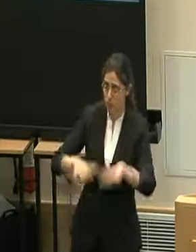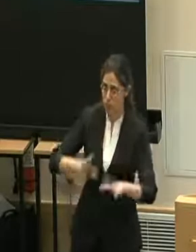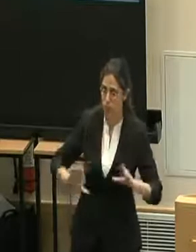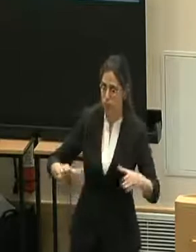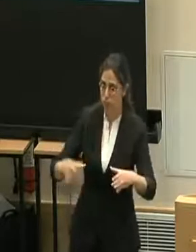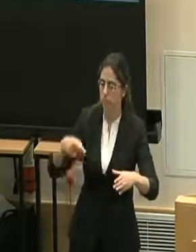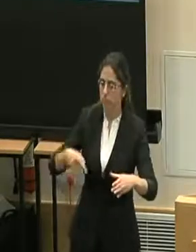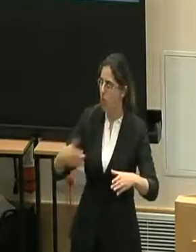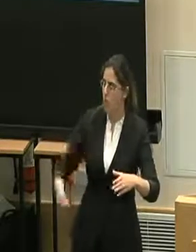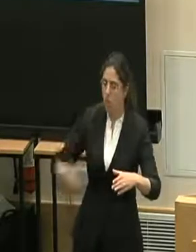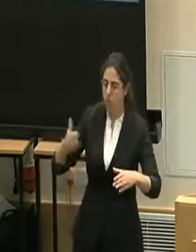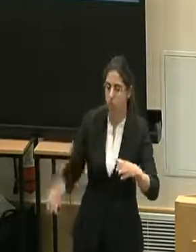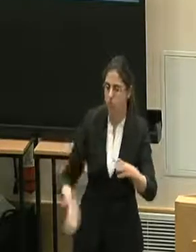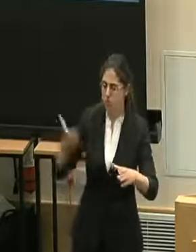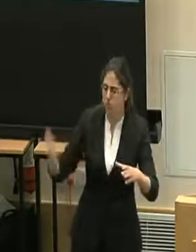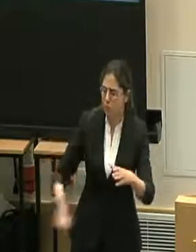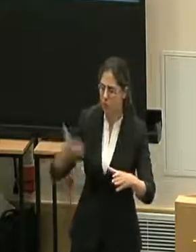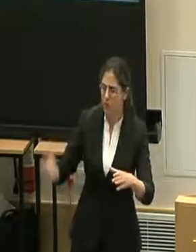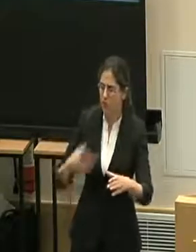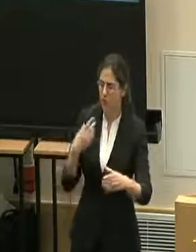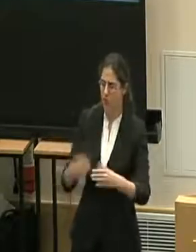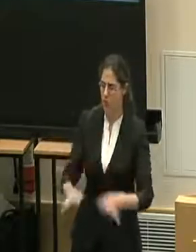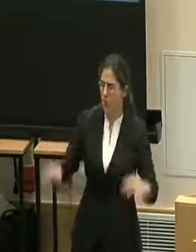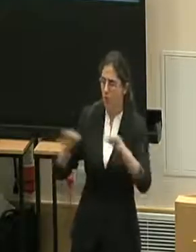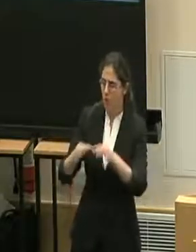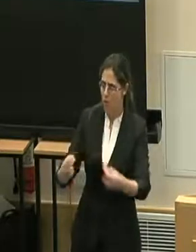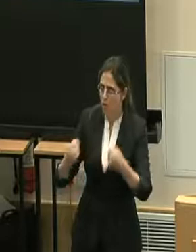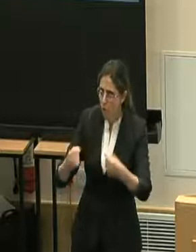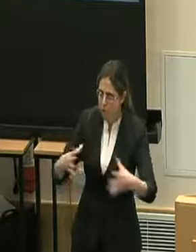most productive and valuable force